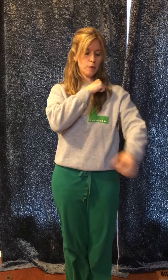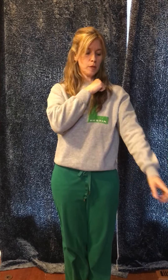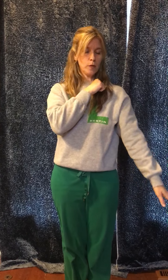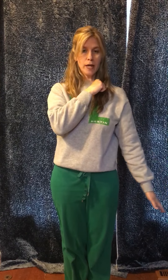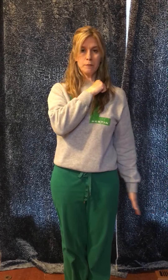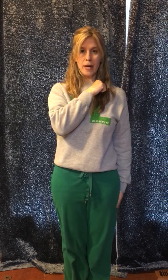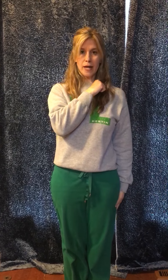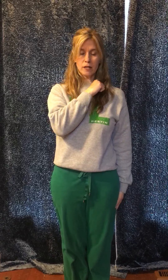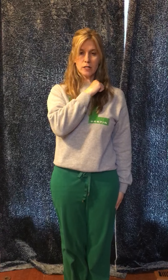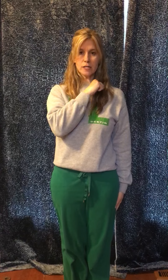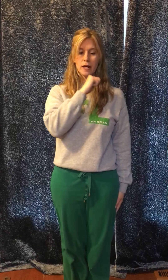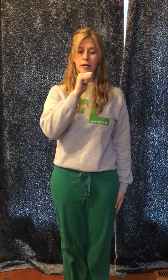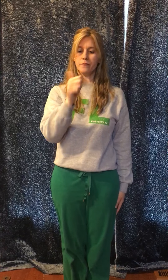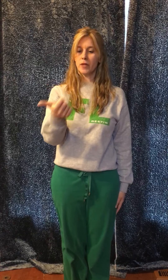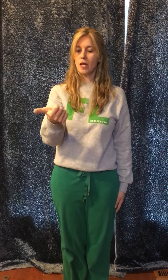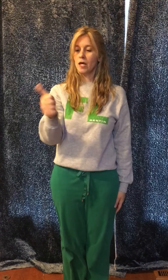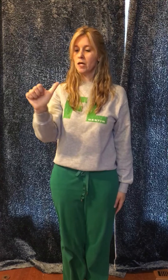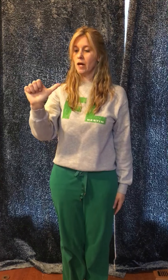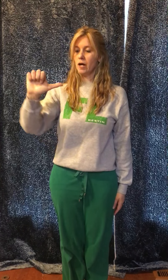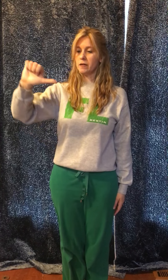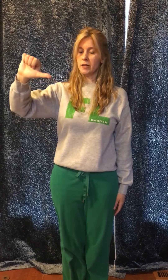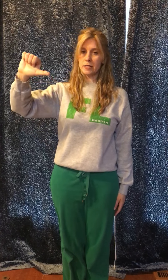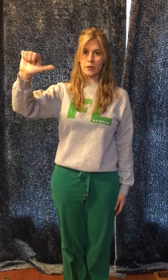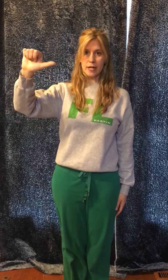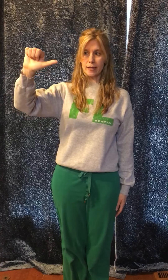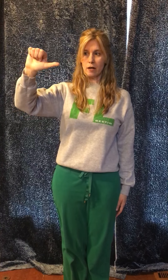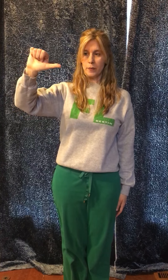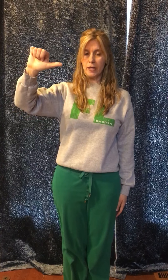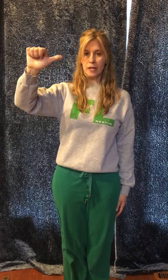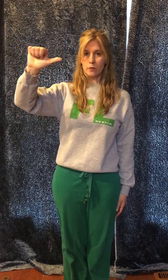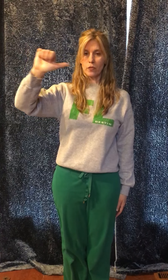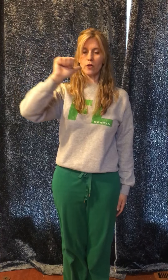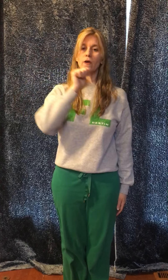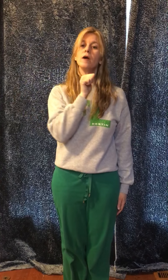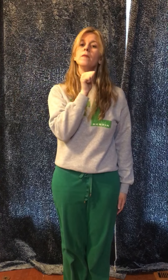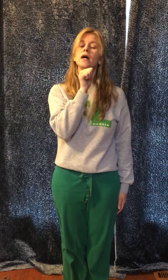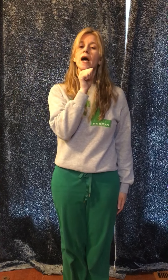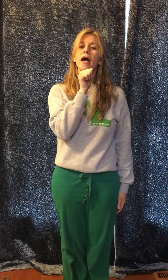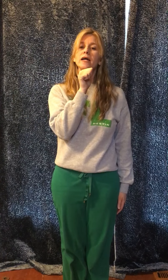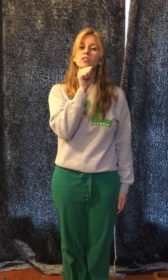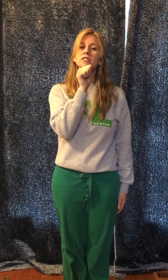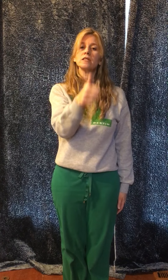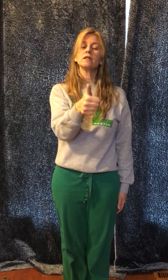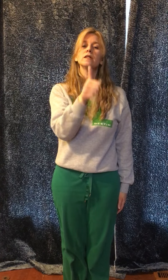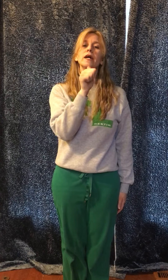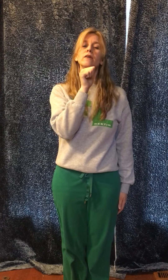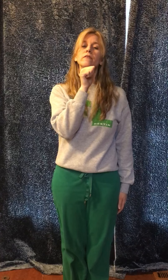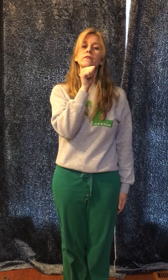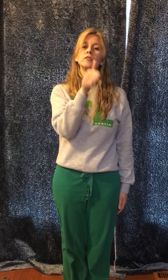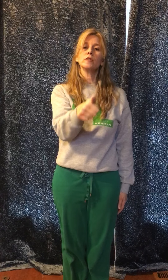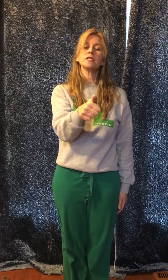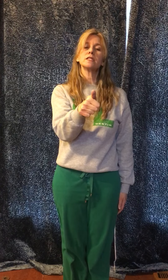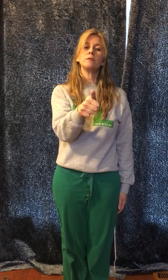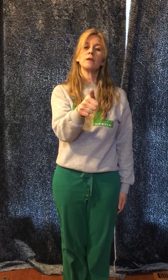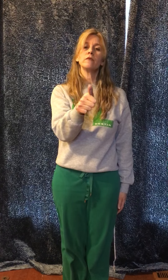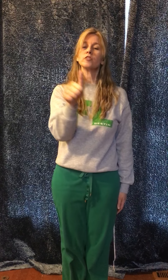blue hand back at our side. Not is we take our pink hand with our thumb and just kind of do this to the bottom of our